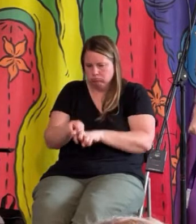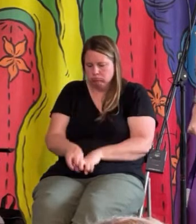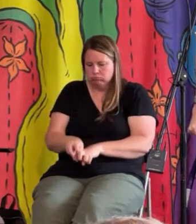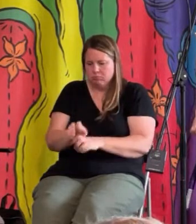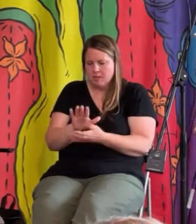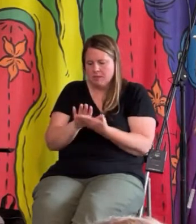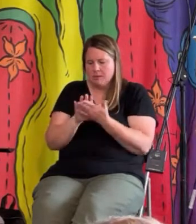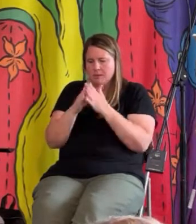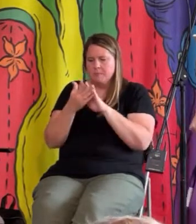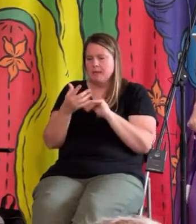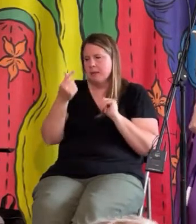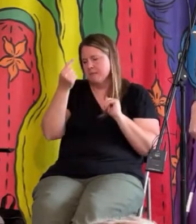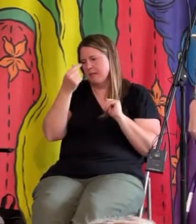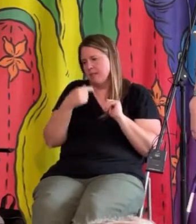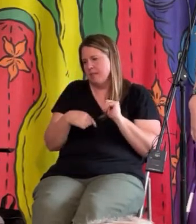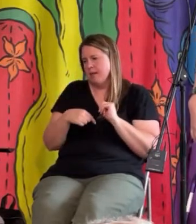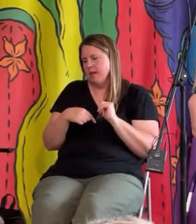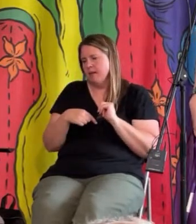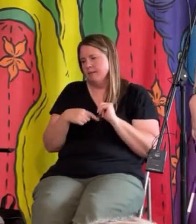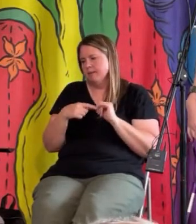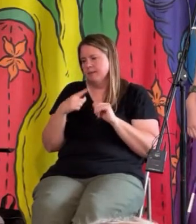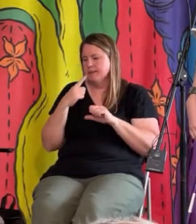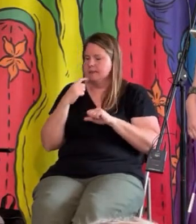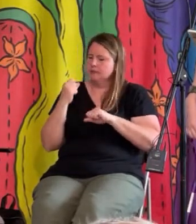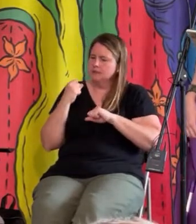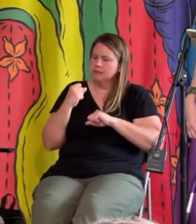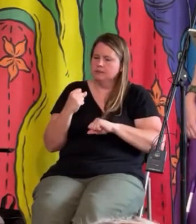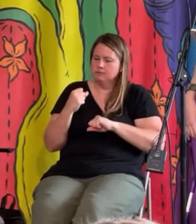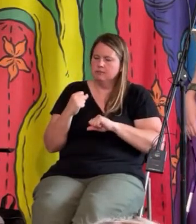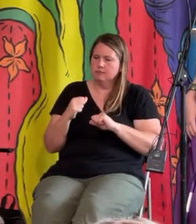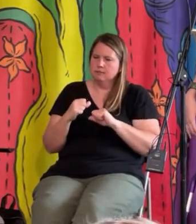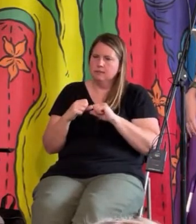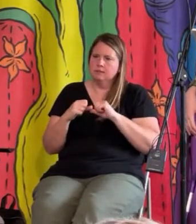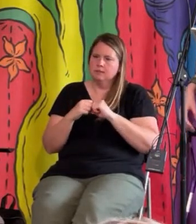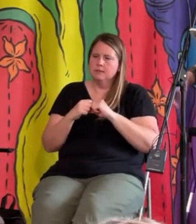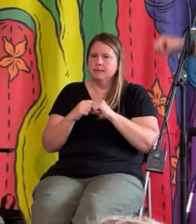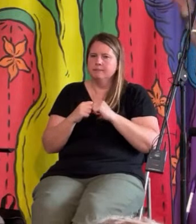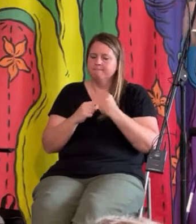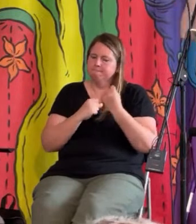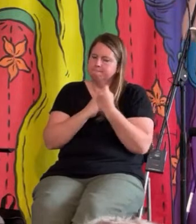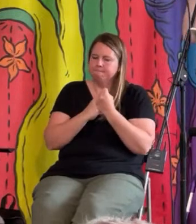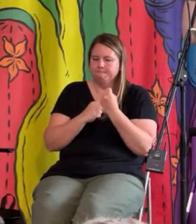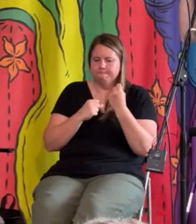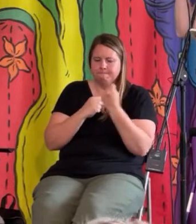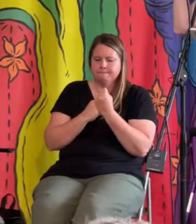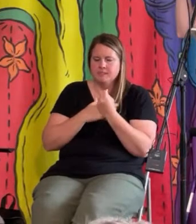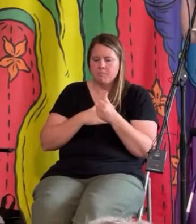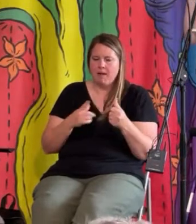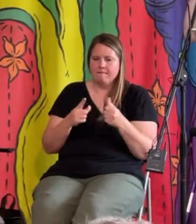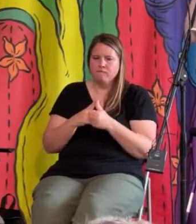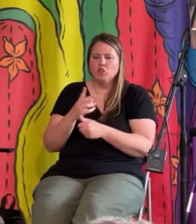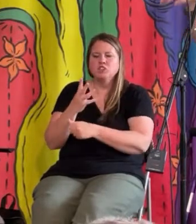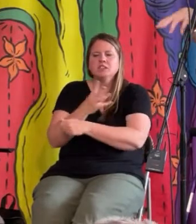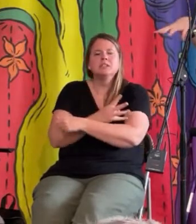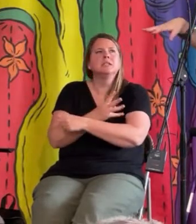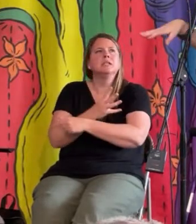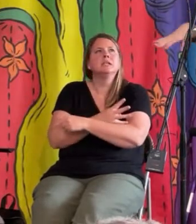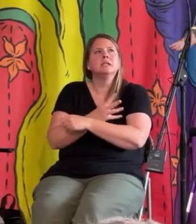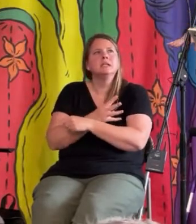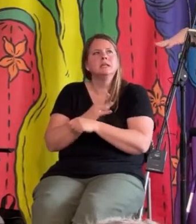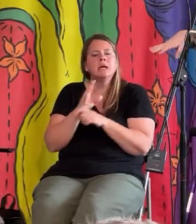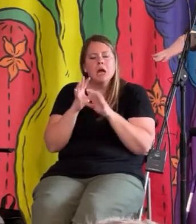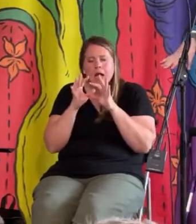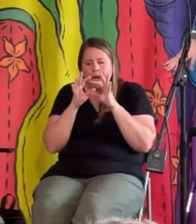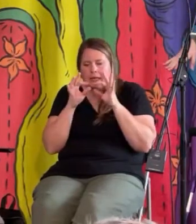thin. In solidarity with my first chemotherapy, our cat leaves her whiskers on the